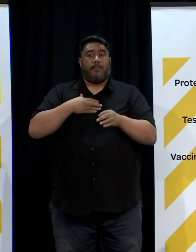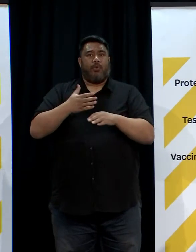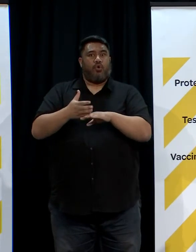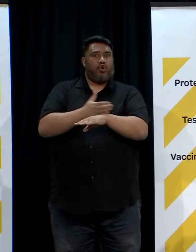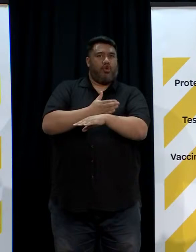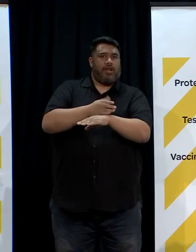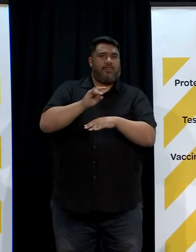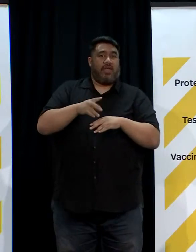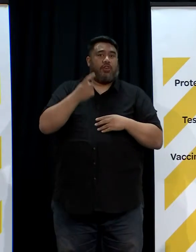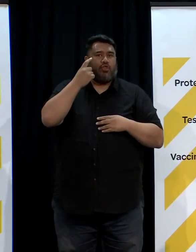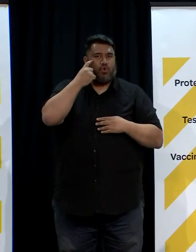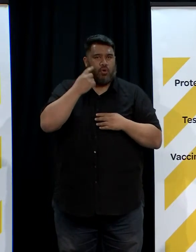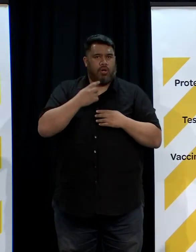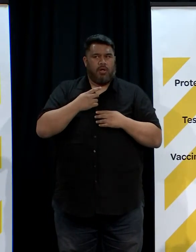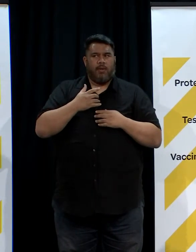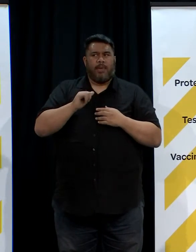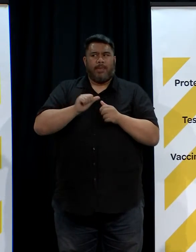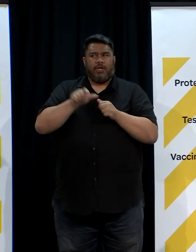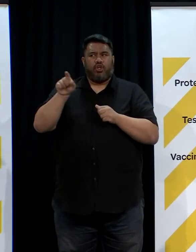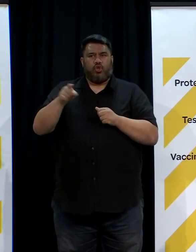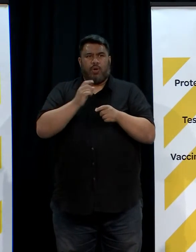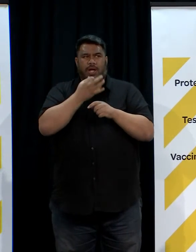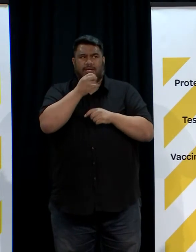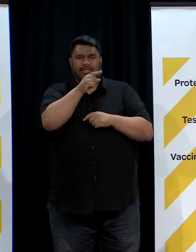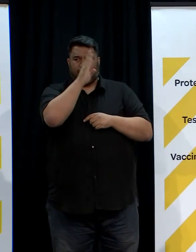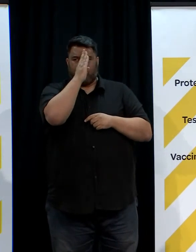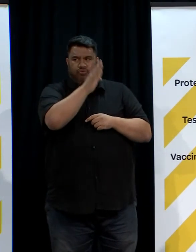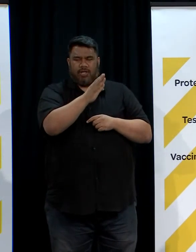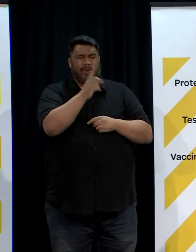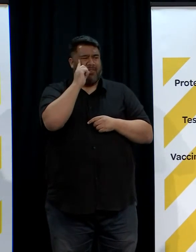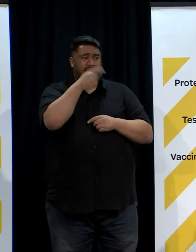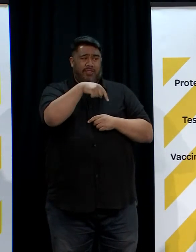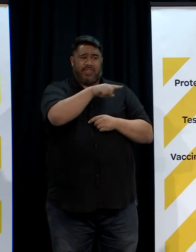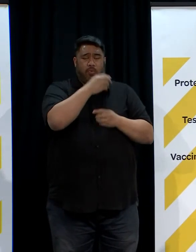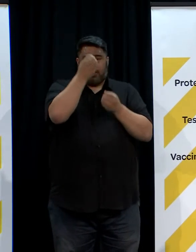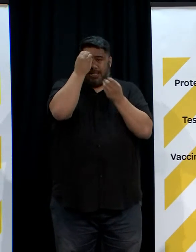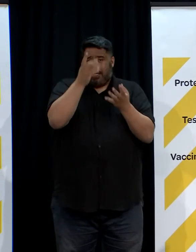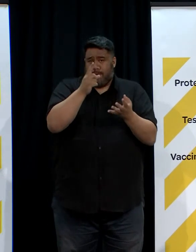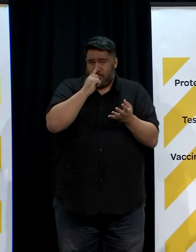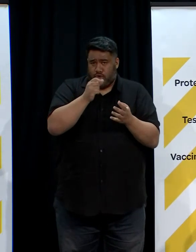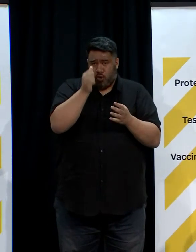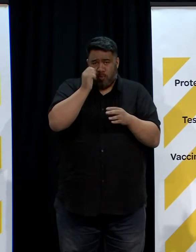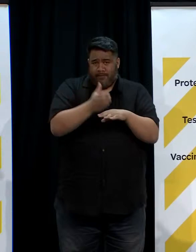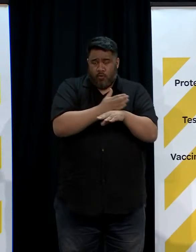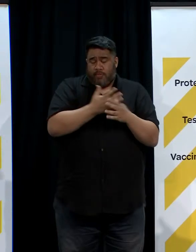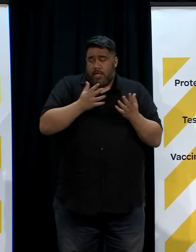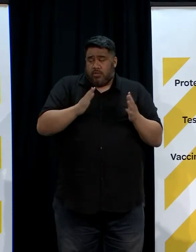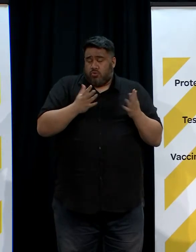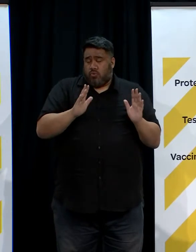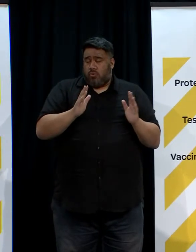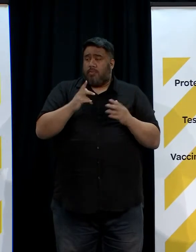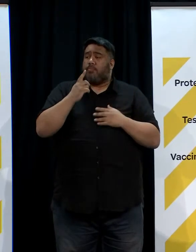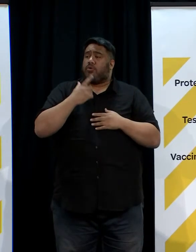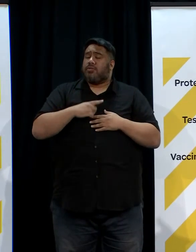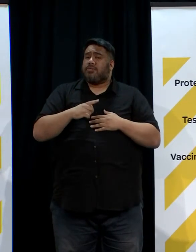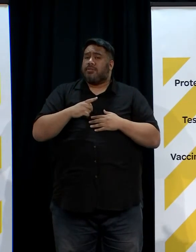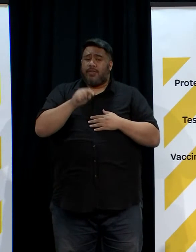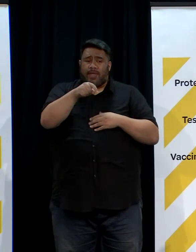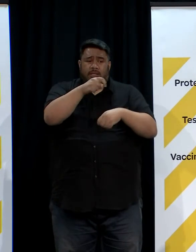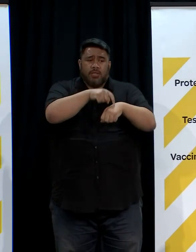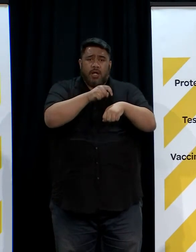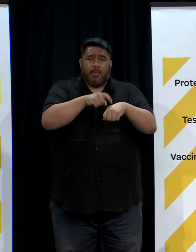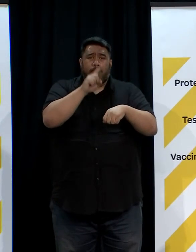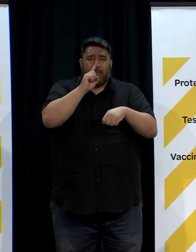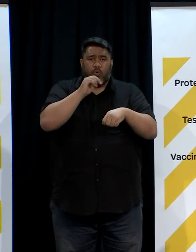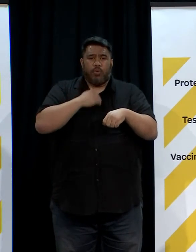can't speak for MIQ, I think you have to go to them, but it may well be they were just letting people know ahead of time the requirement was coming in. Because of that period people